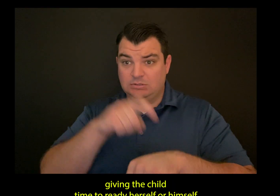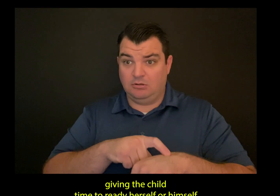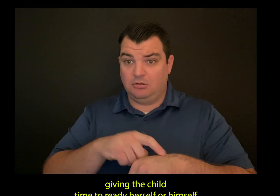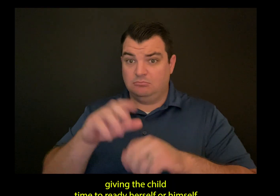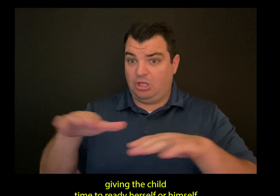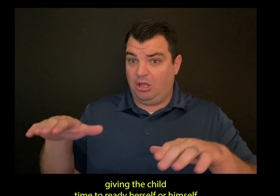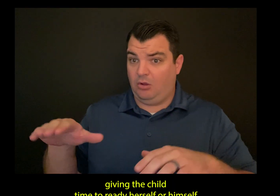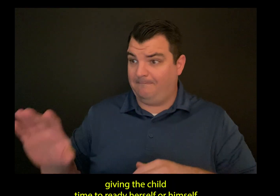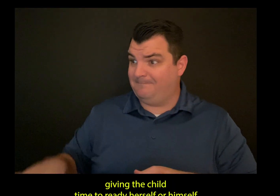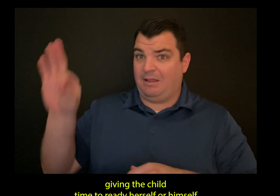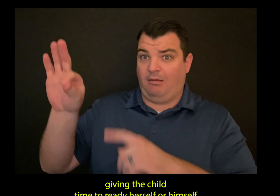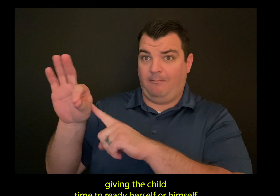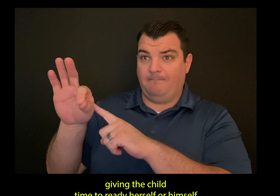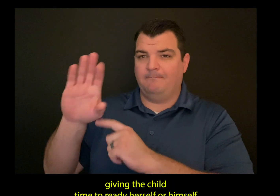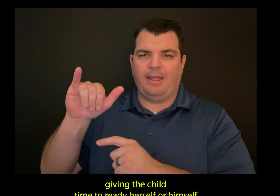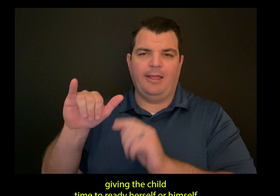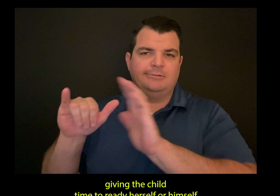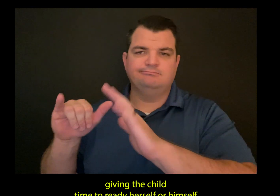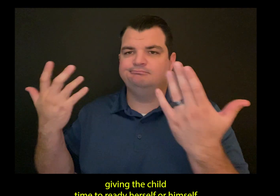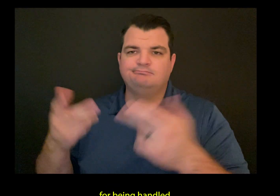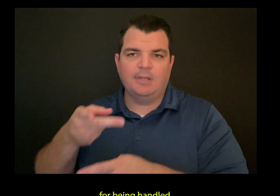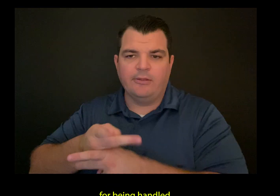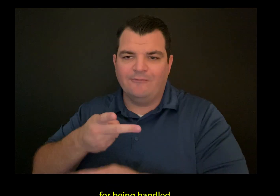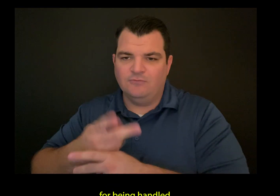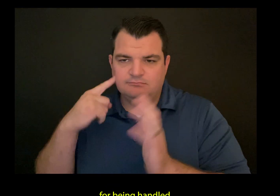giving the child time to ready herself or himself for being handled.